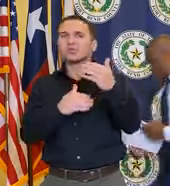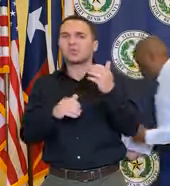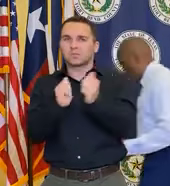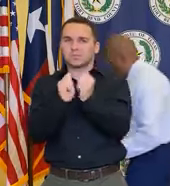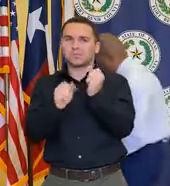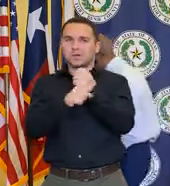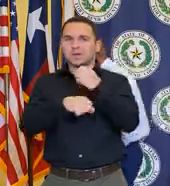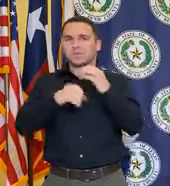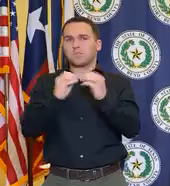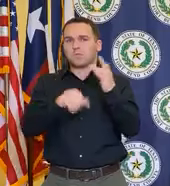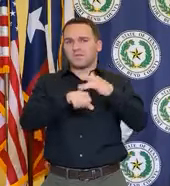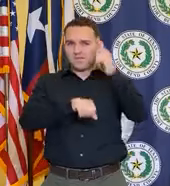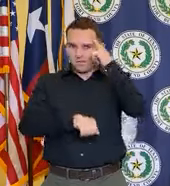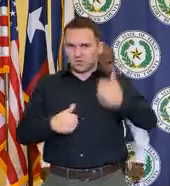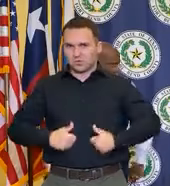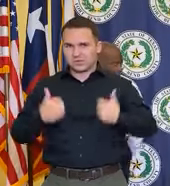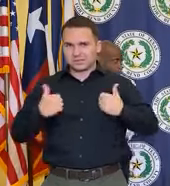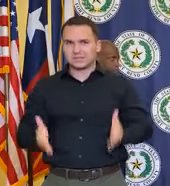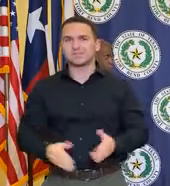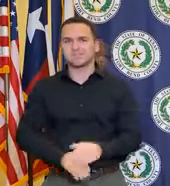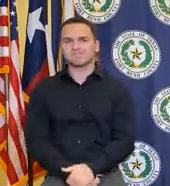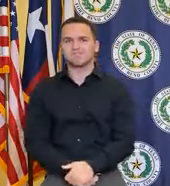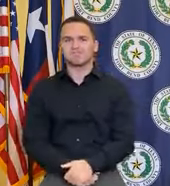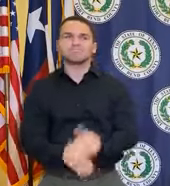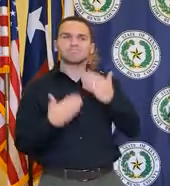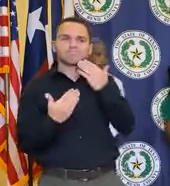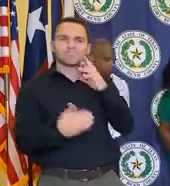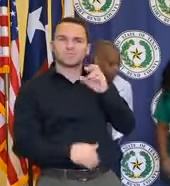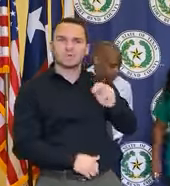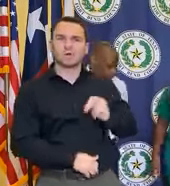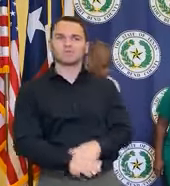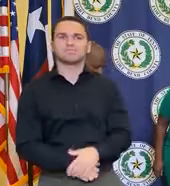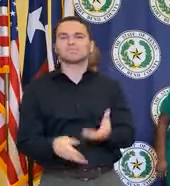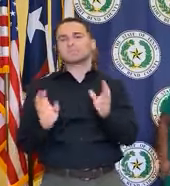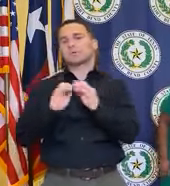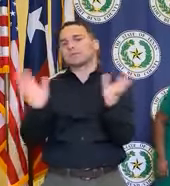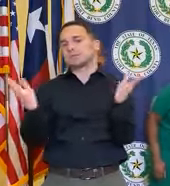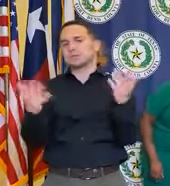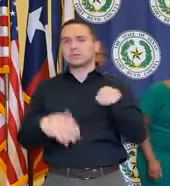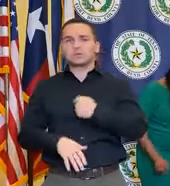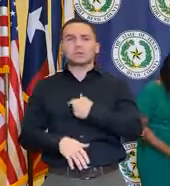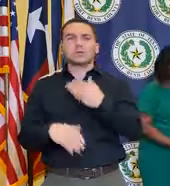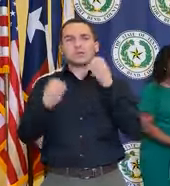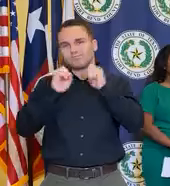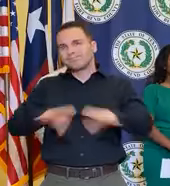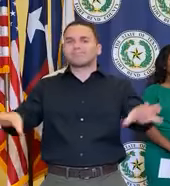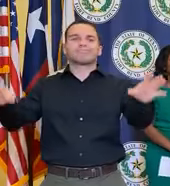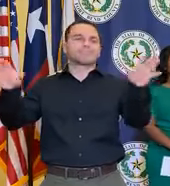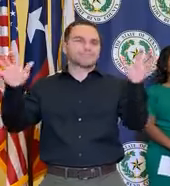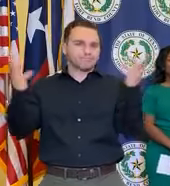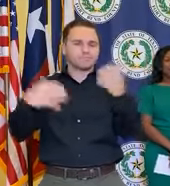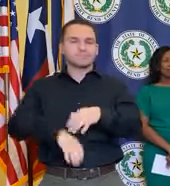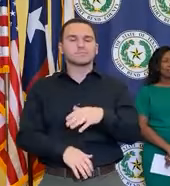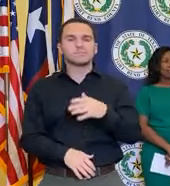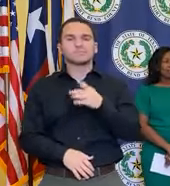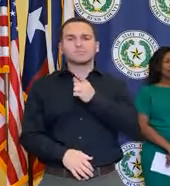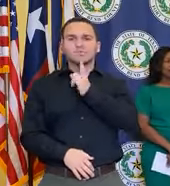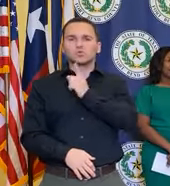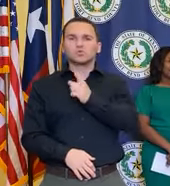Thank you, sir. Thank you, Ron. Obviously, this is we are launching it. I'm